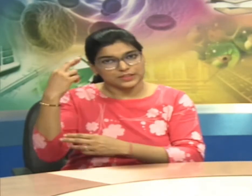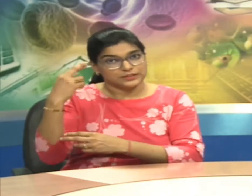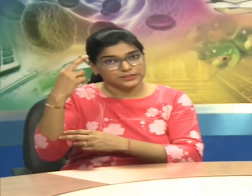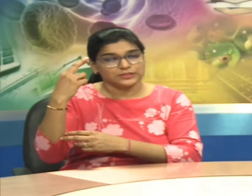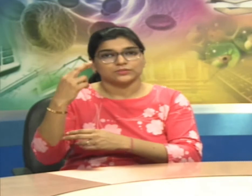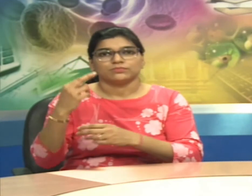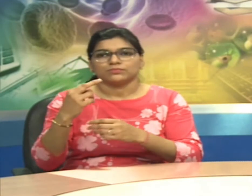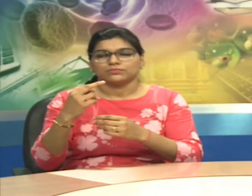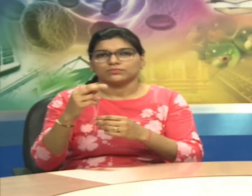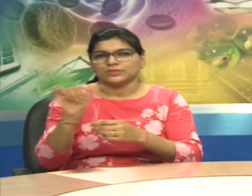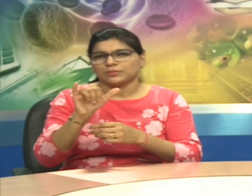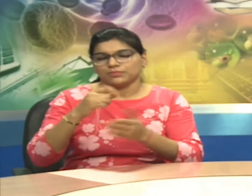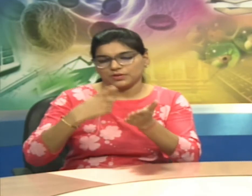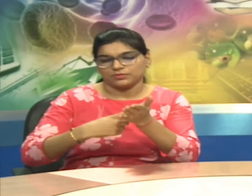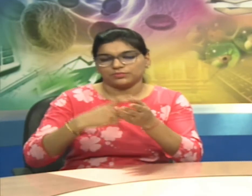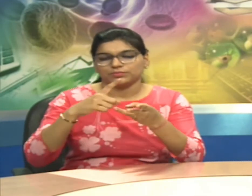It is the synonym of